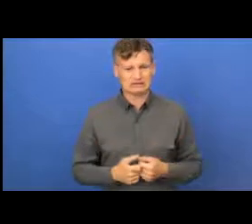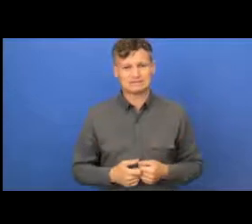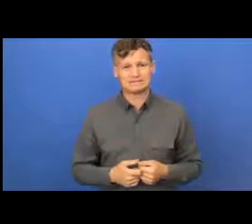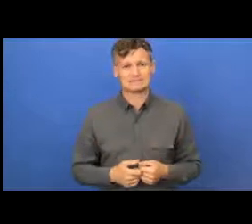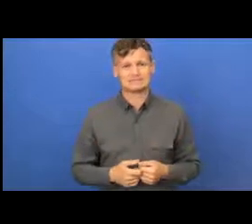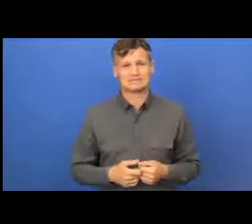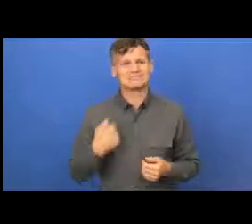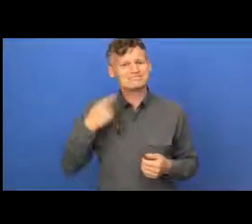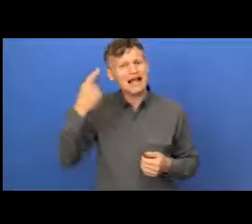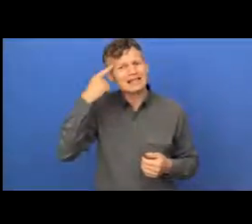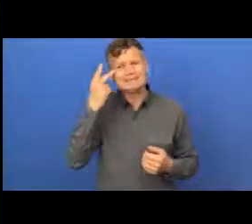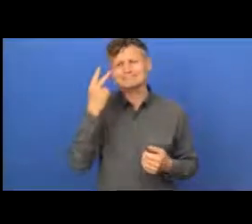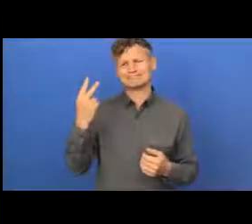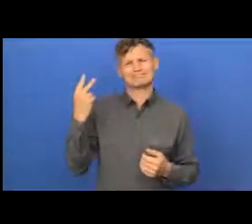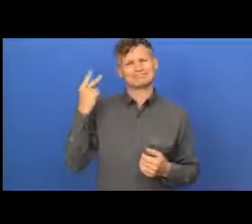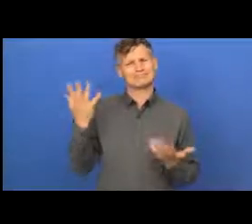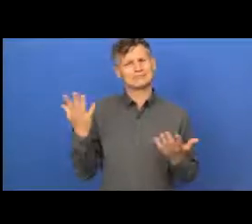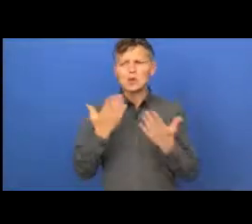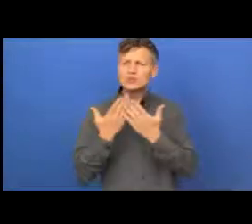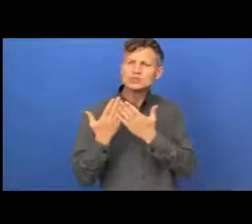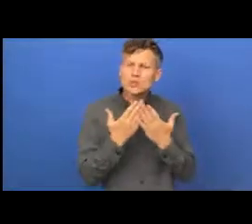had introduced me